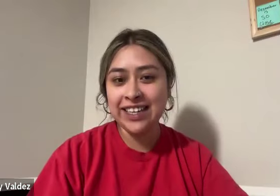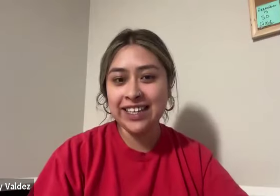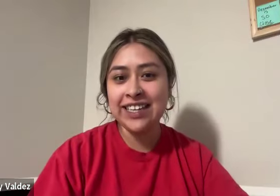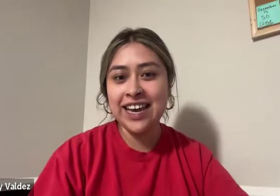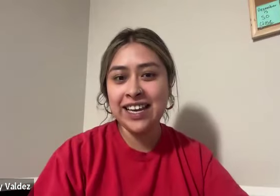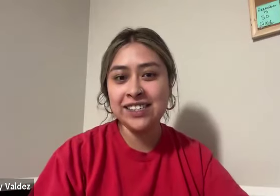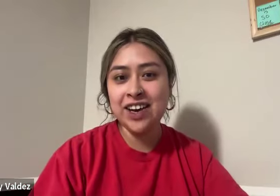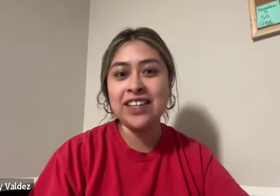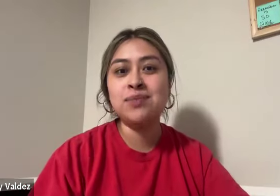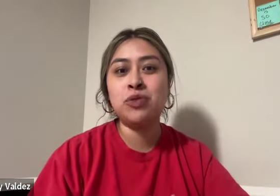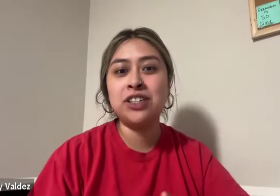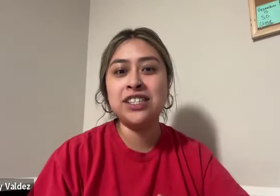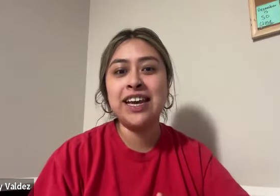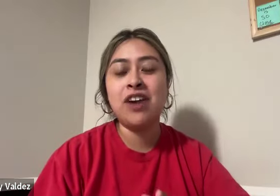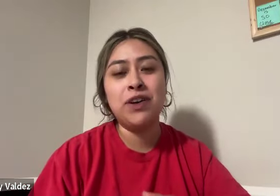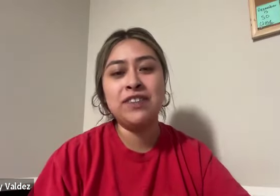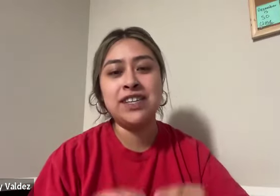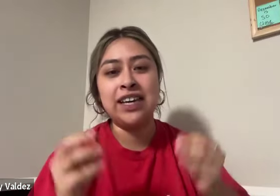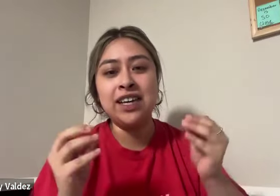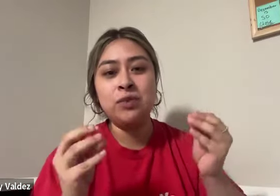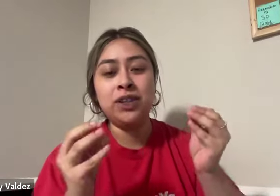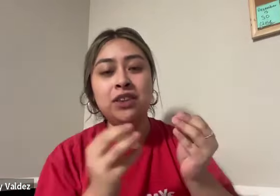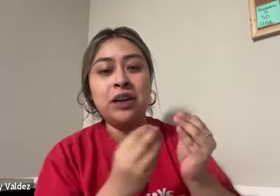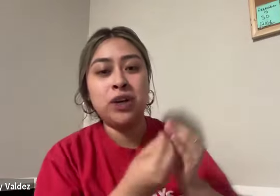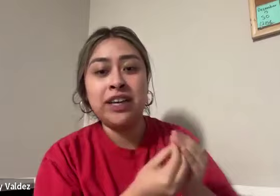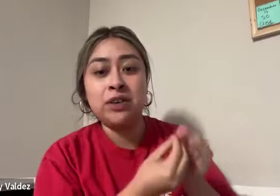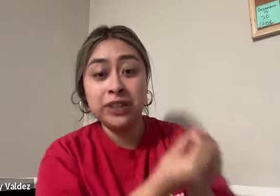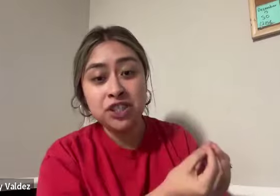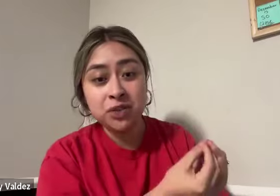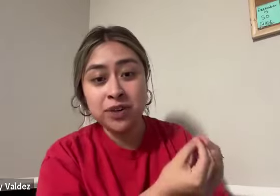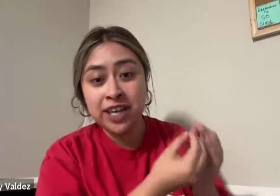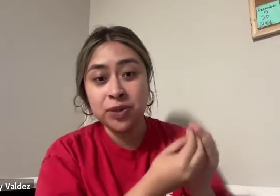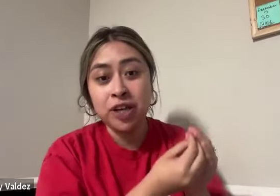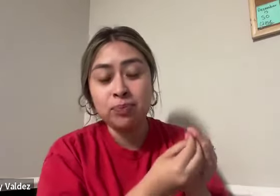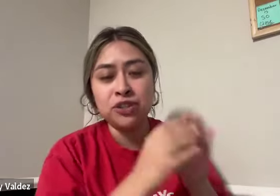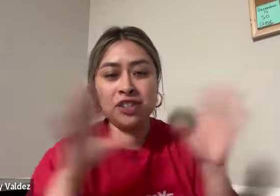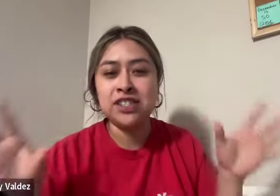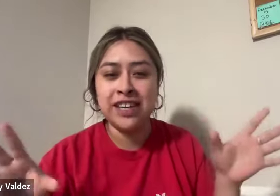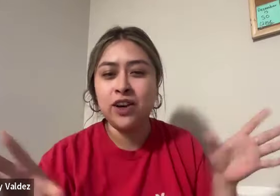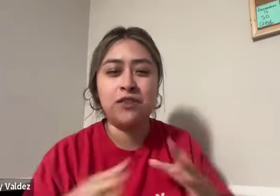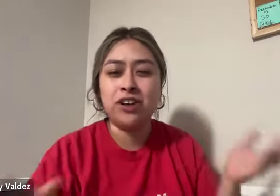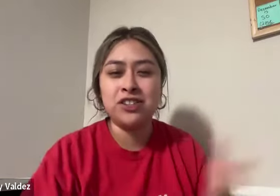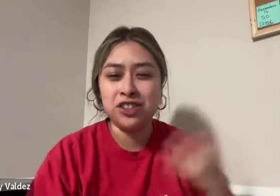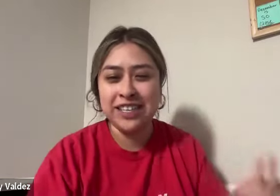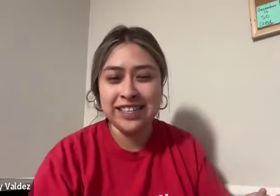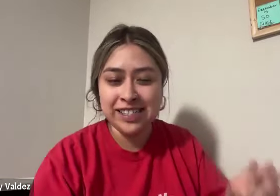slang in ASL that's more just like, I don't know if it's like within like where their region or where they grew up, or it's just like overall, is there just any